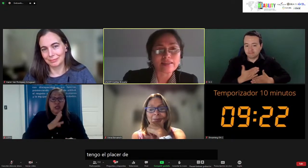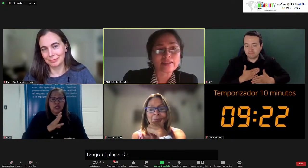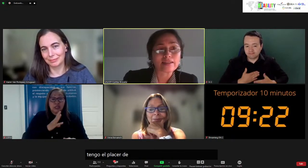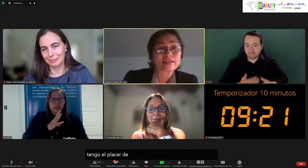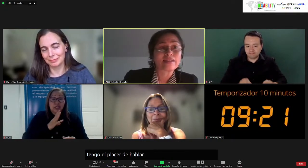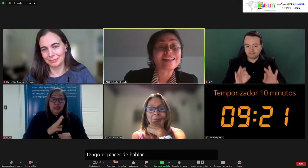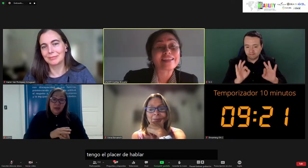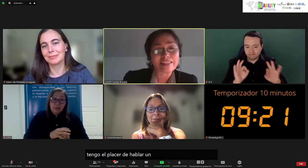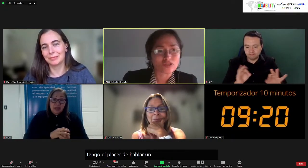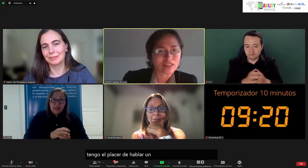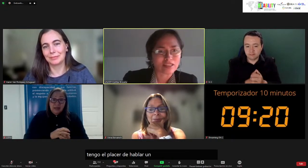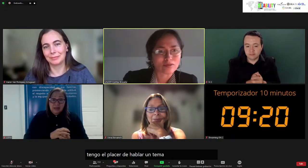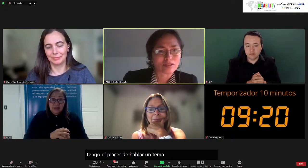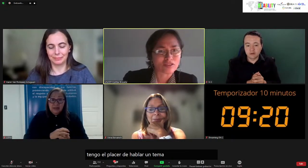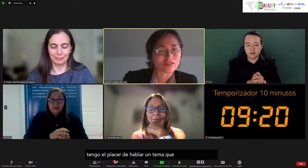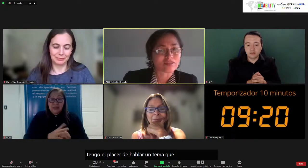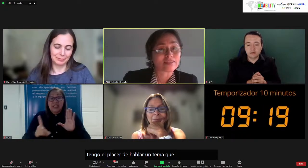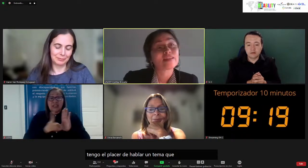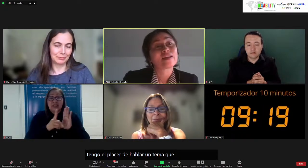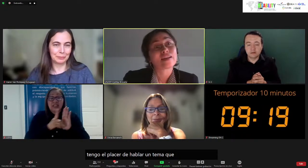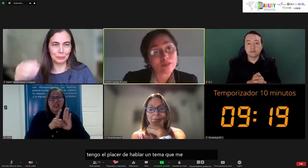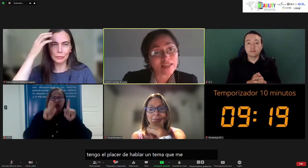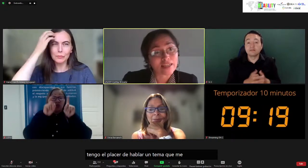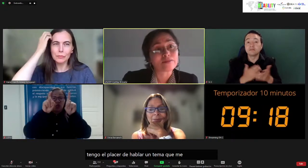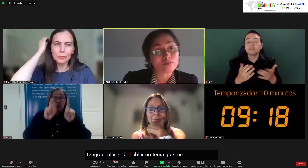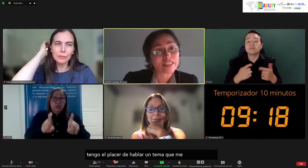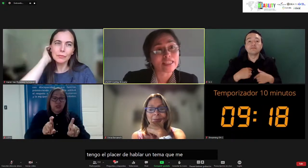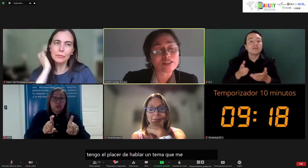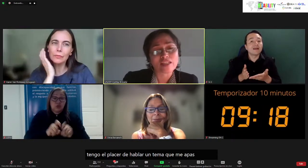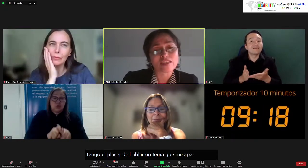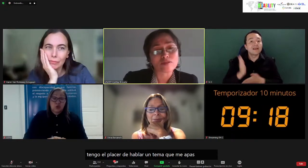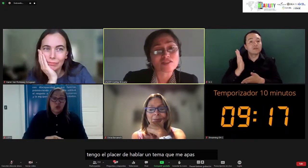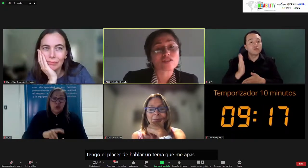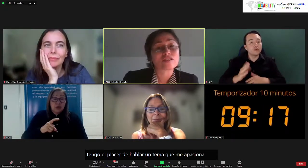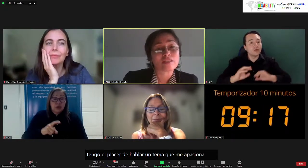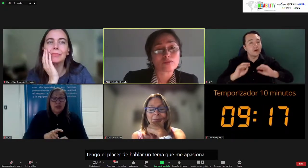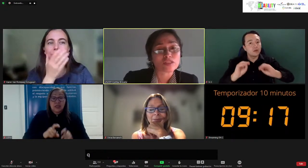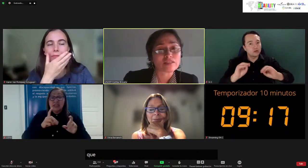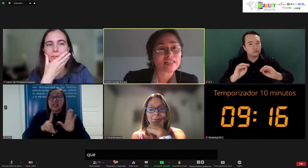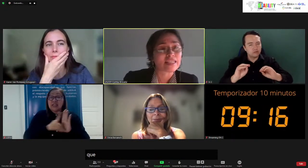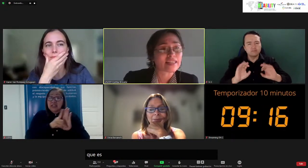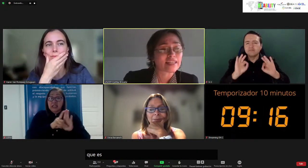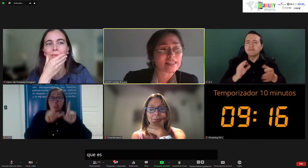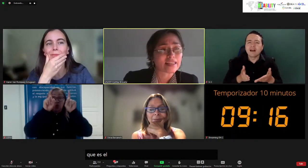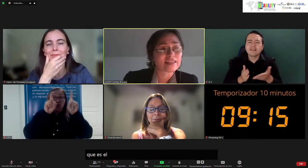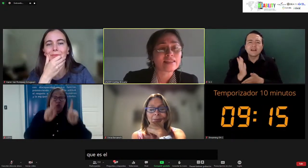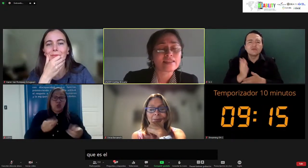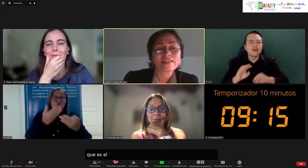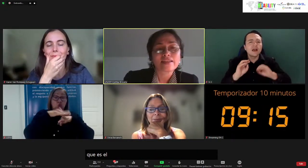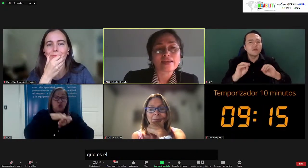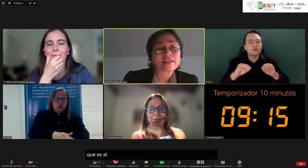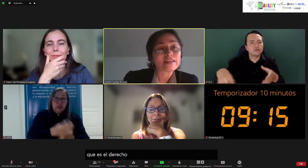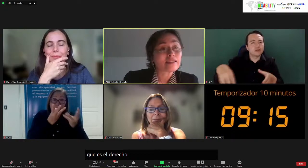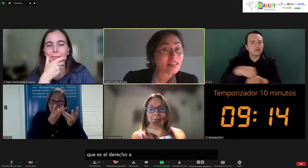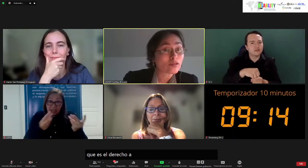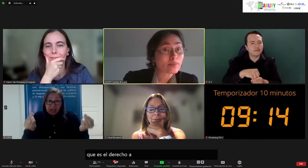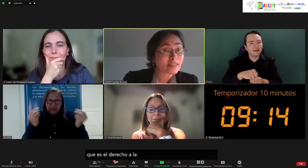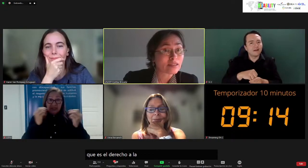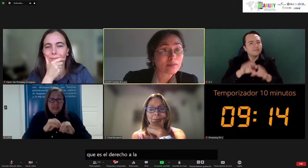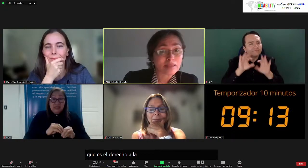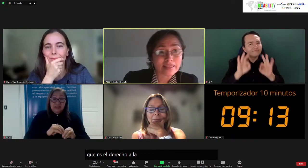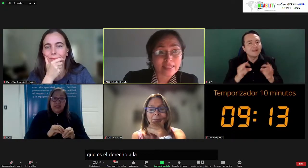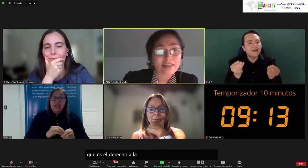speaking of a topic which i'm passionate about and it's the right of education the right to high